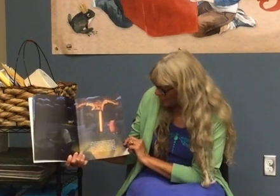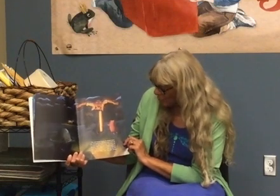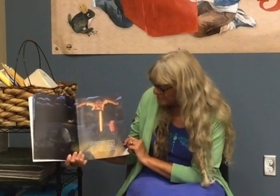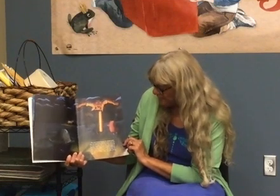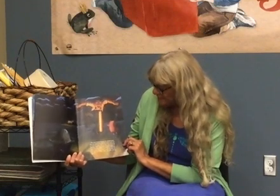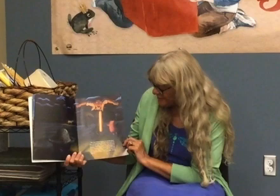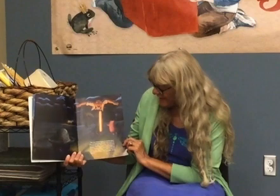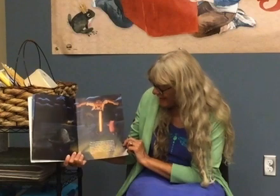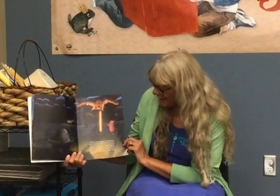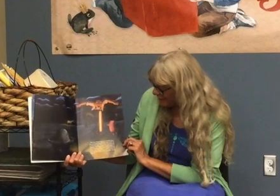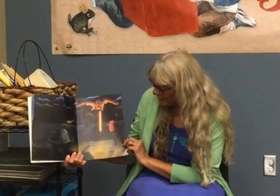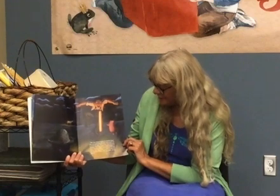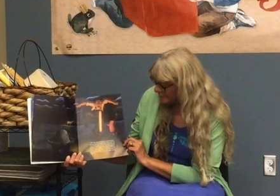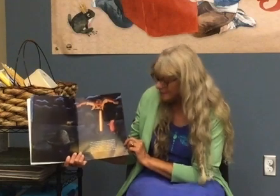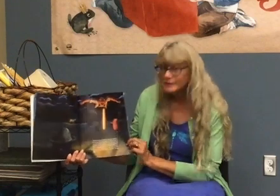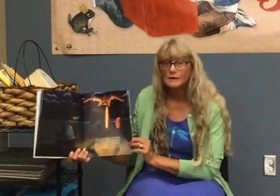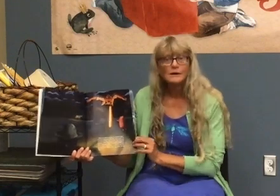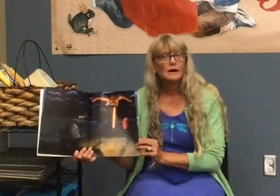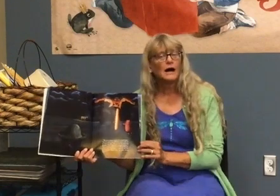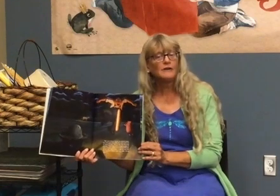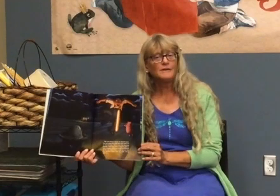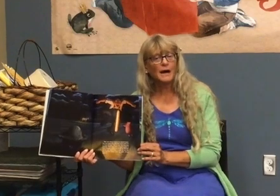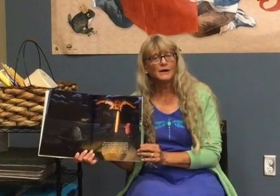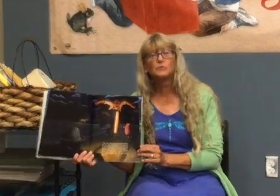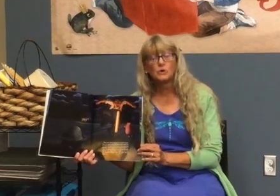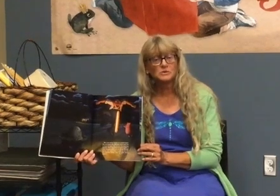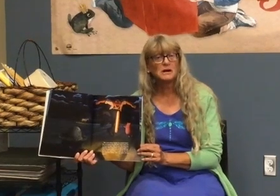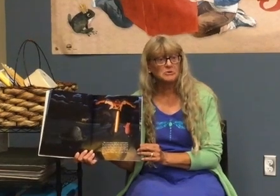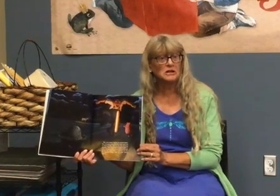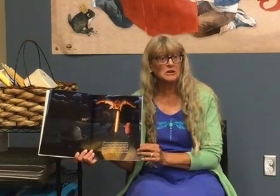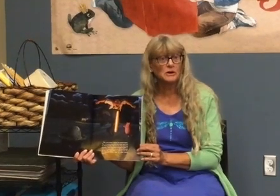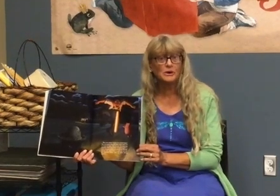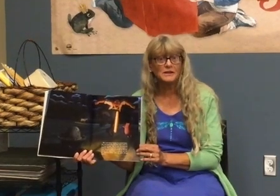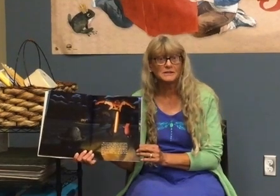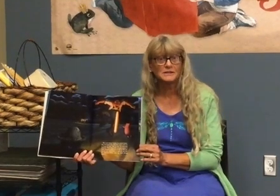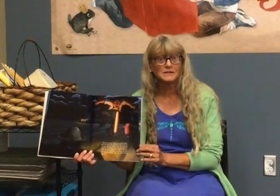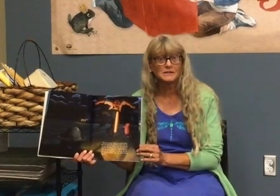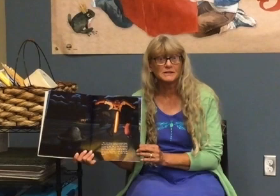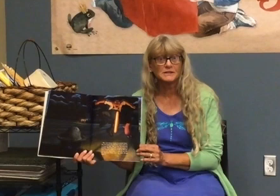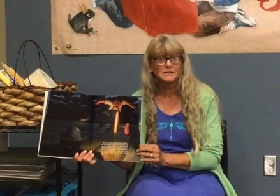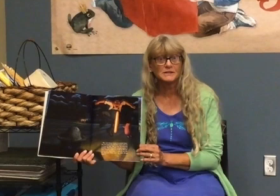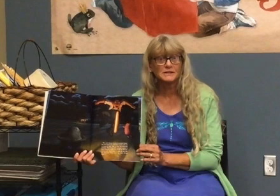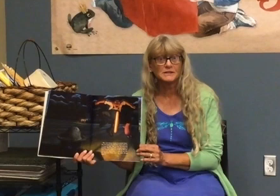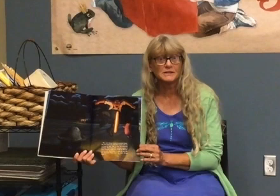it rose up into the air, Harvey Potter rose up right along with it.